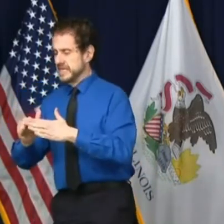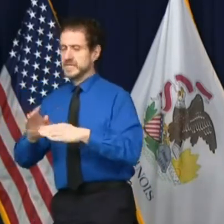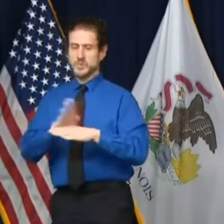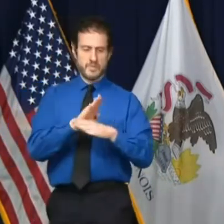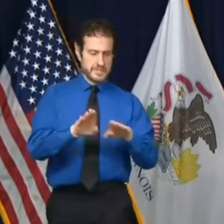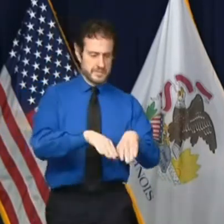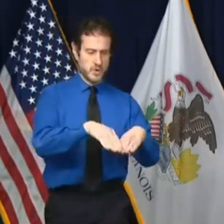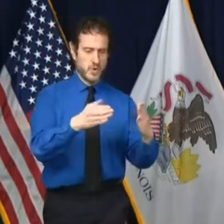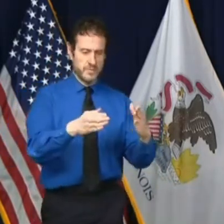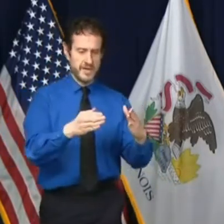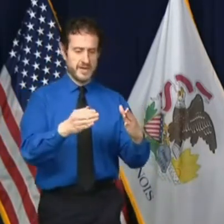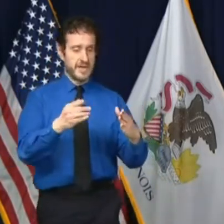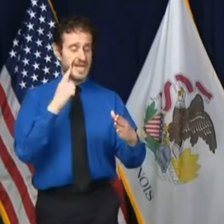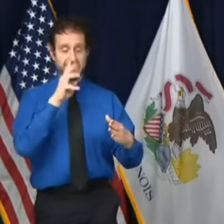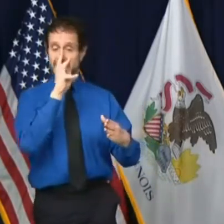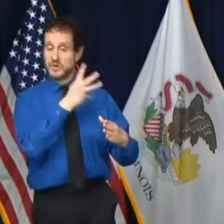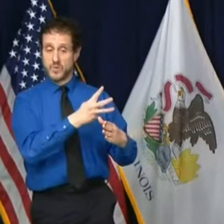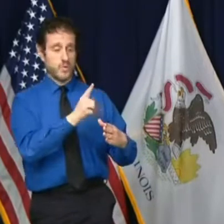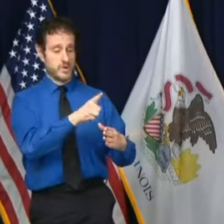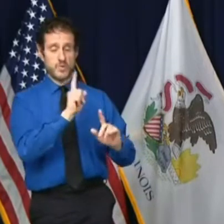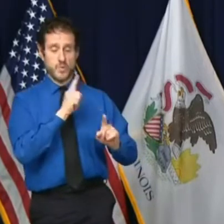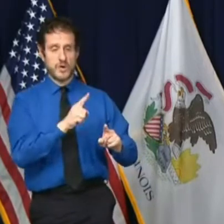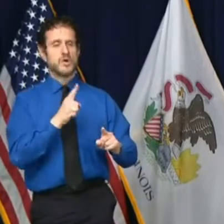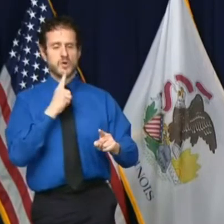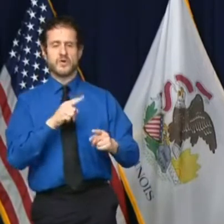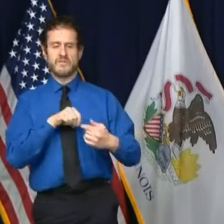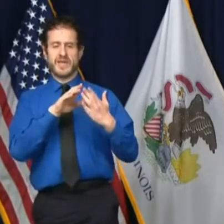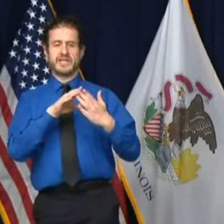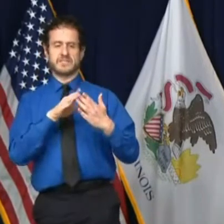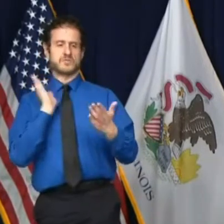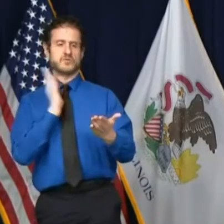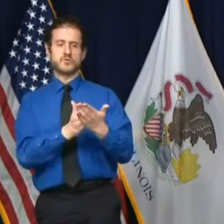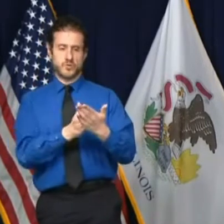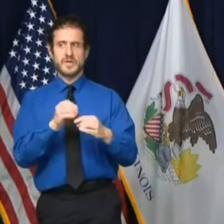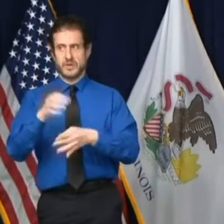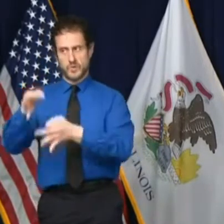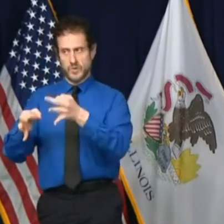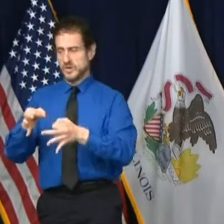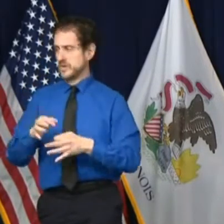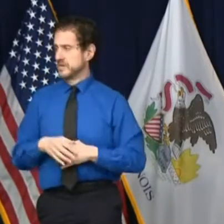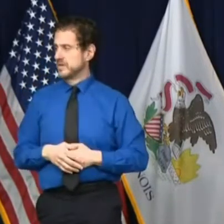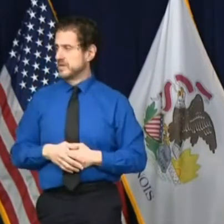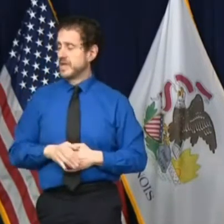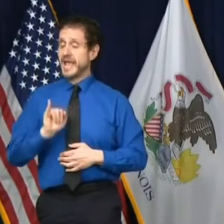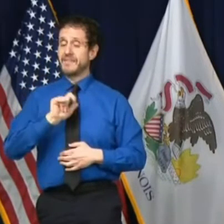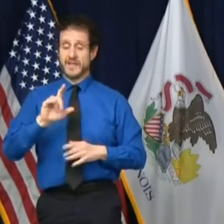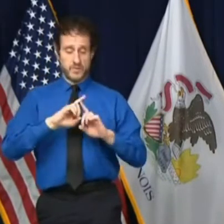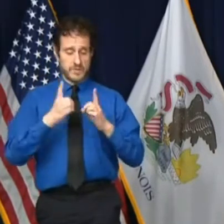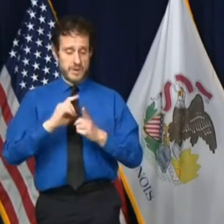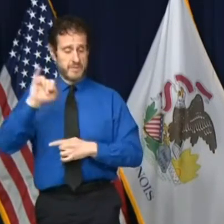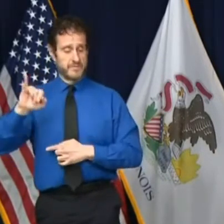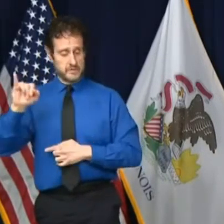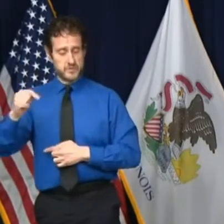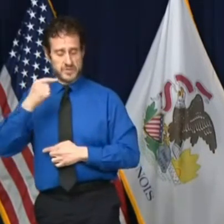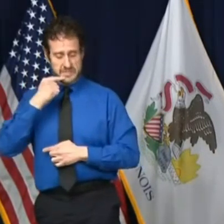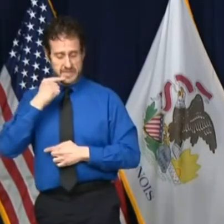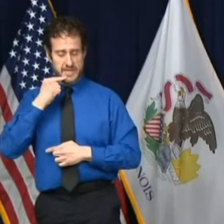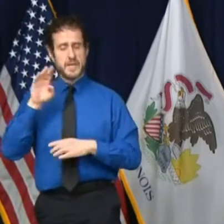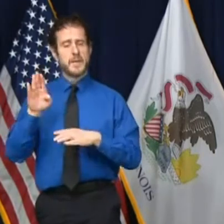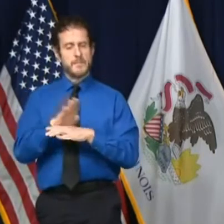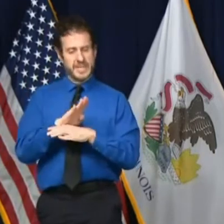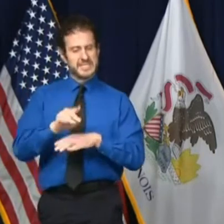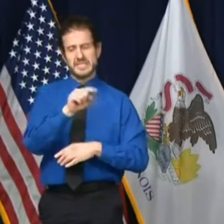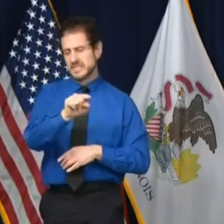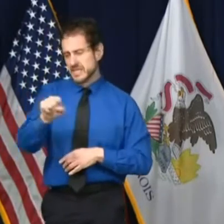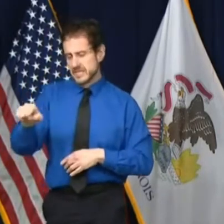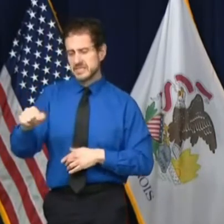reopen in defiance of the EO could face litigation, and also your reaction to the Illinois Department of Insurance statement that says businesses run the